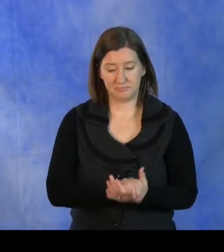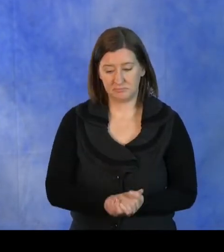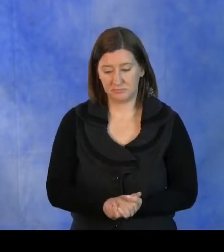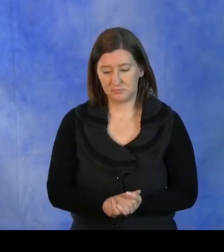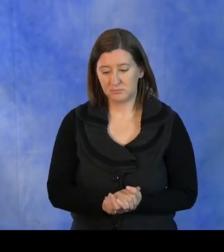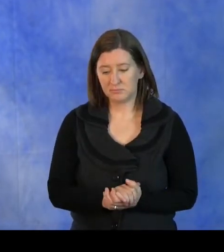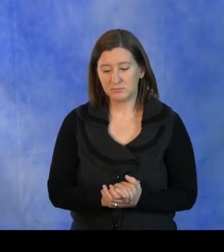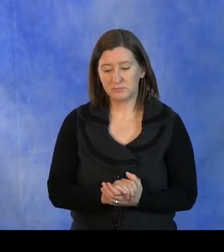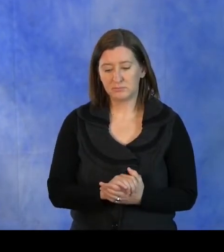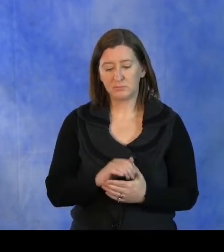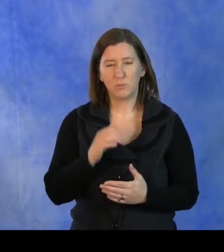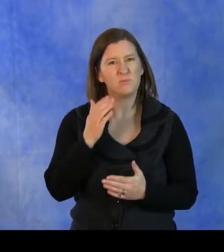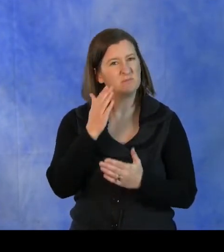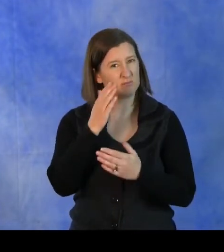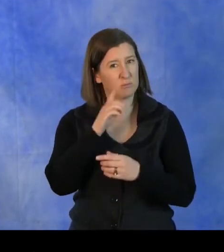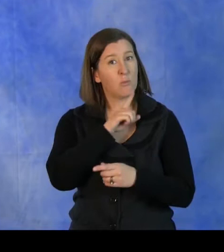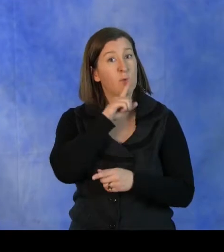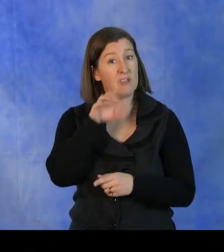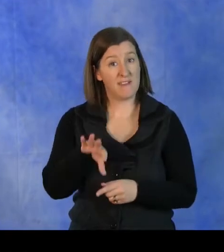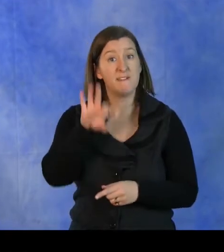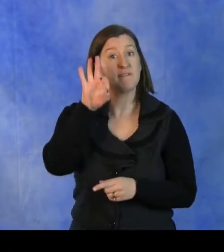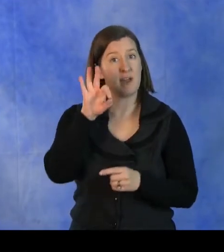Also for ADHD,